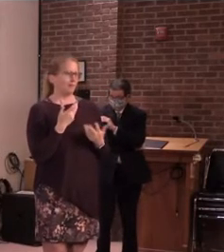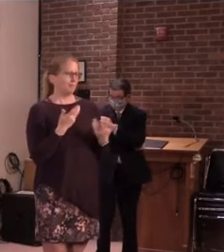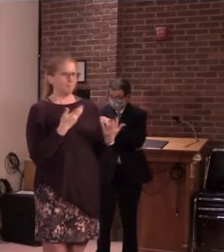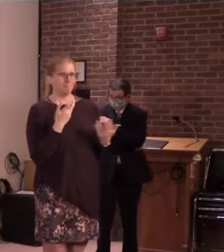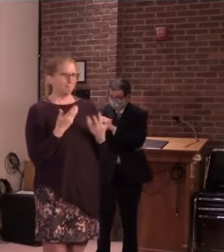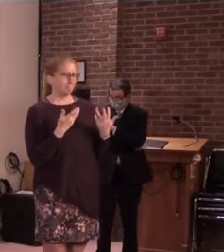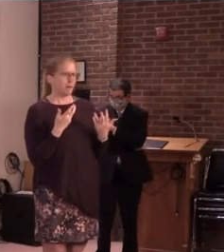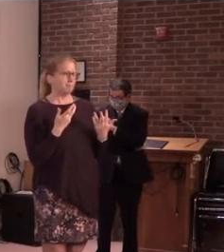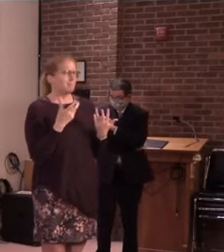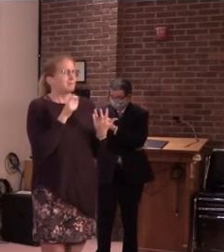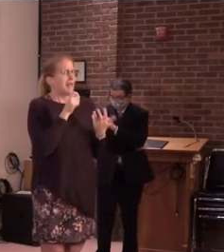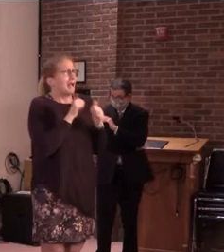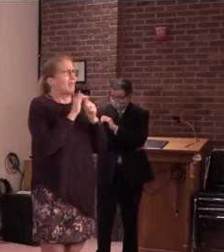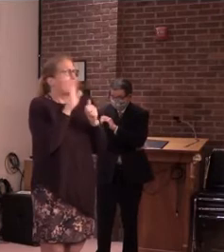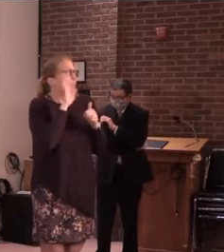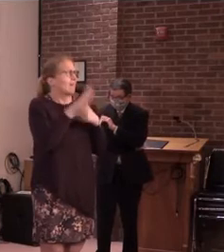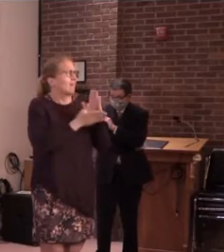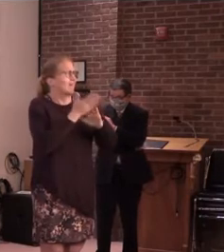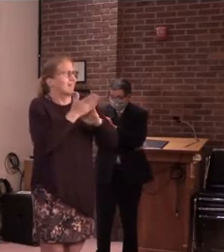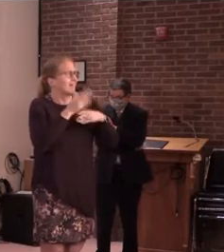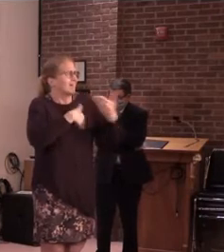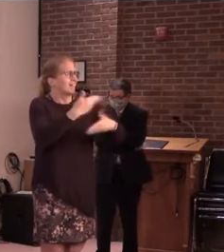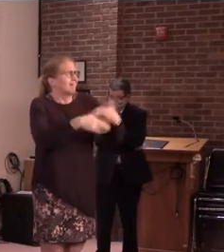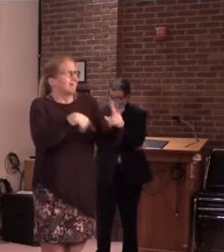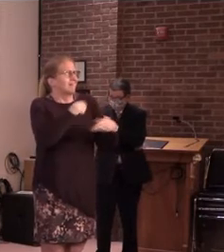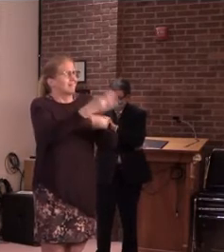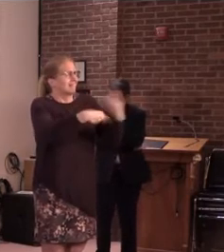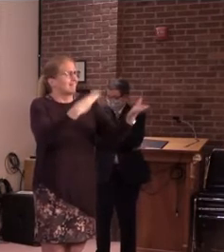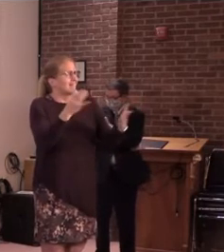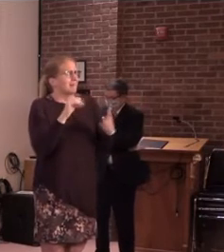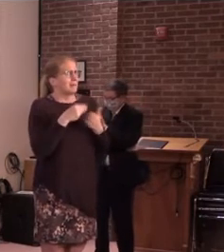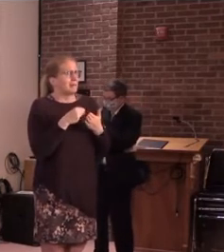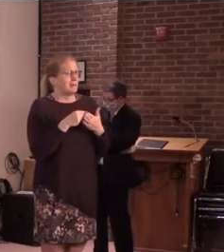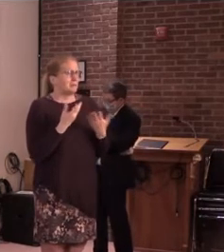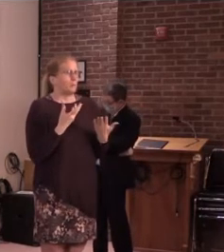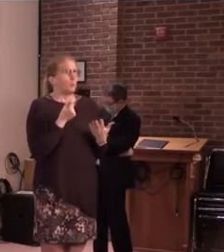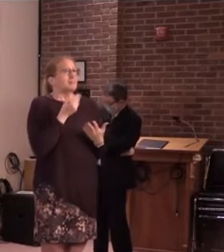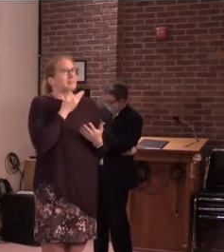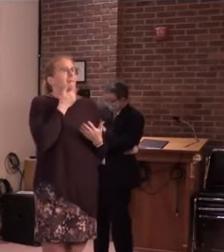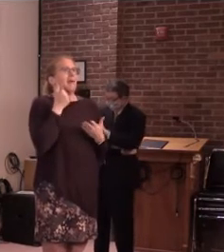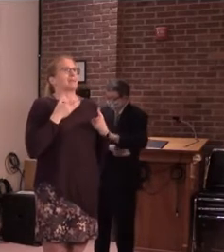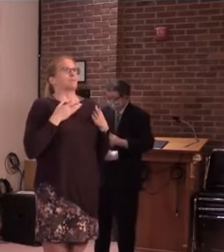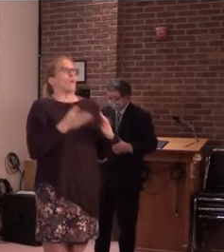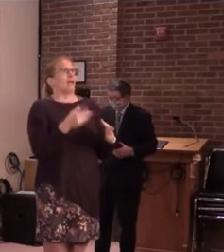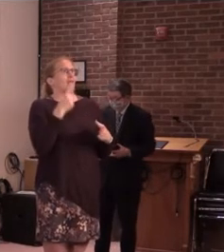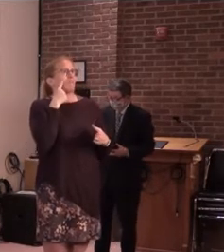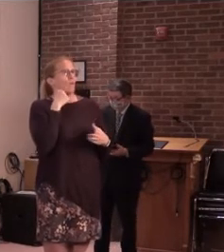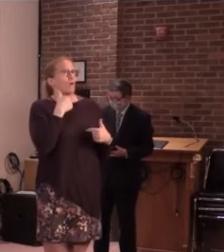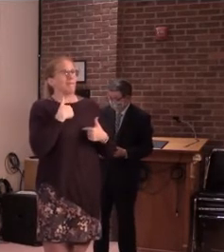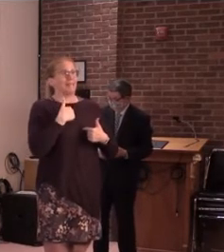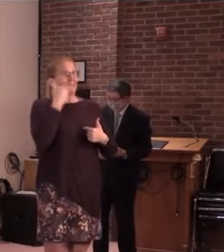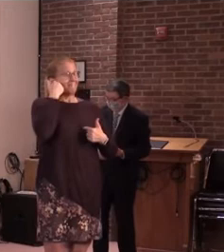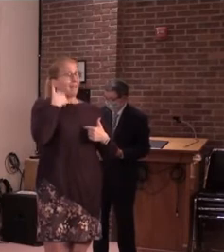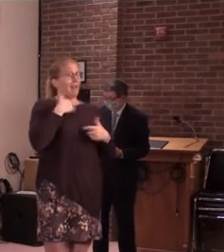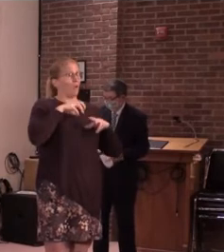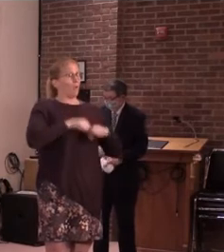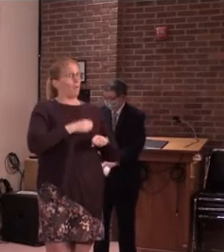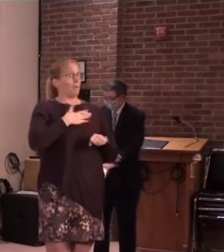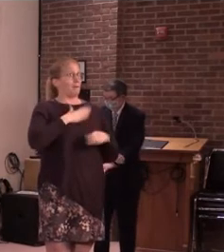or I mean, how best can a small business owner prepare to tap into